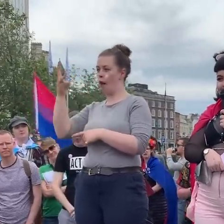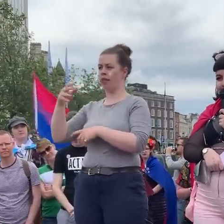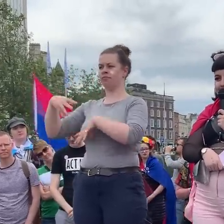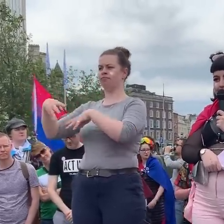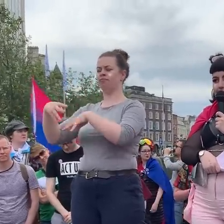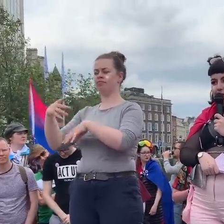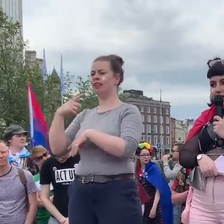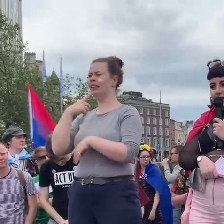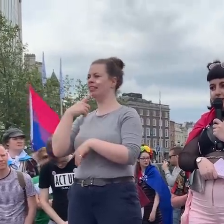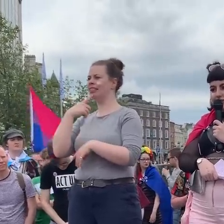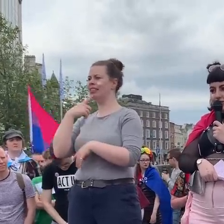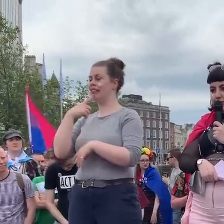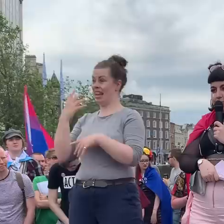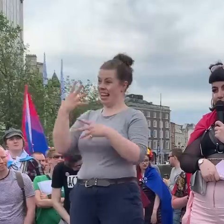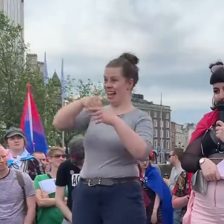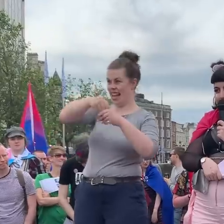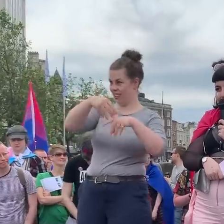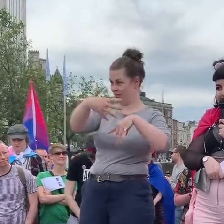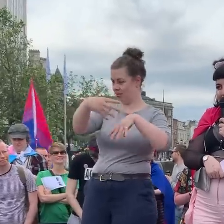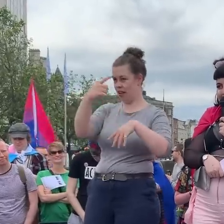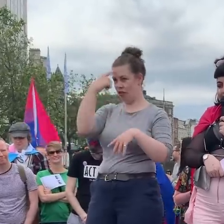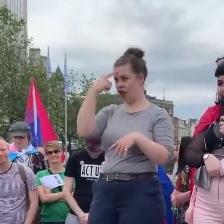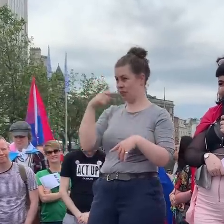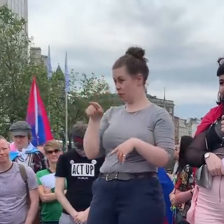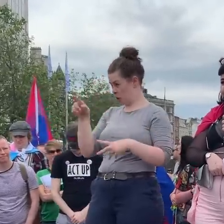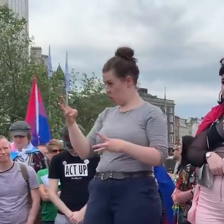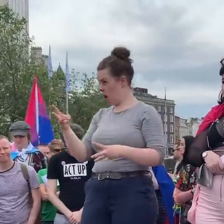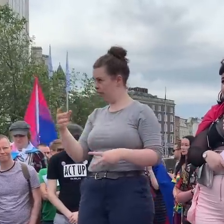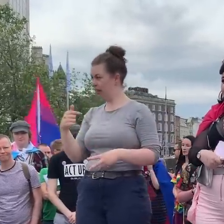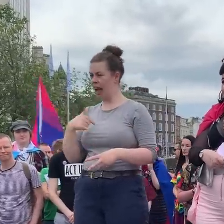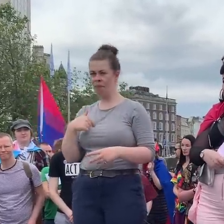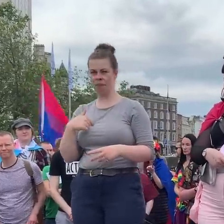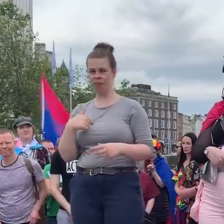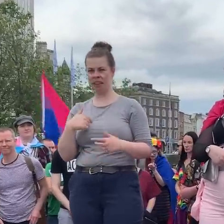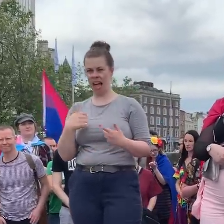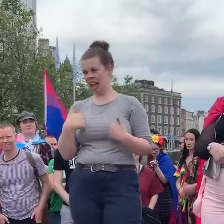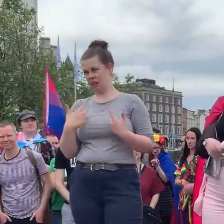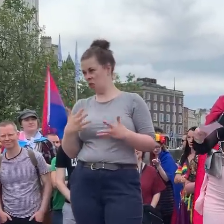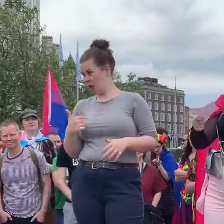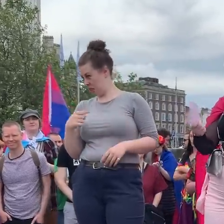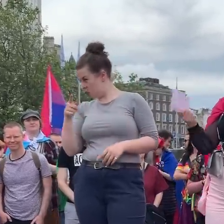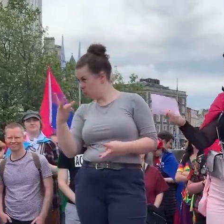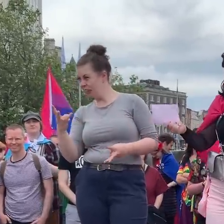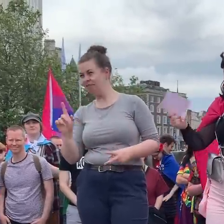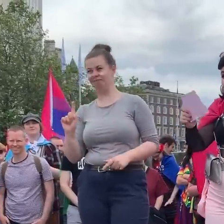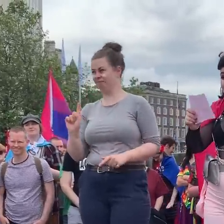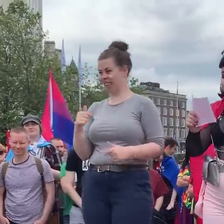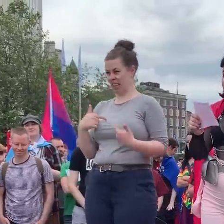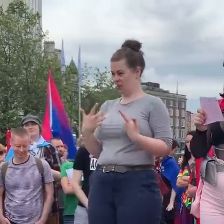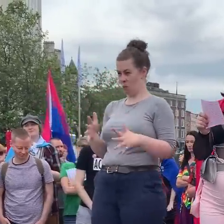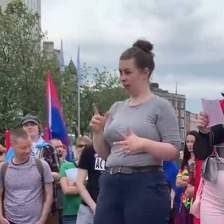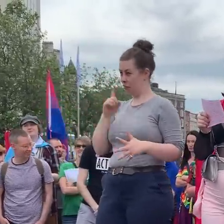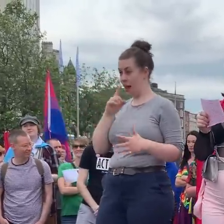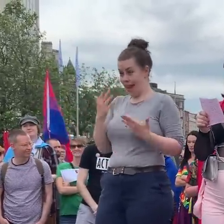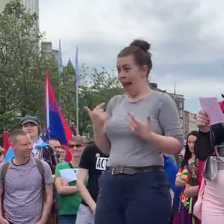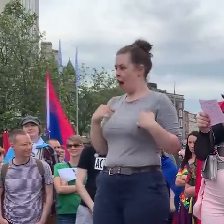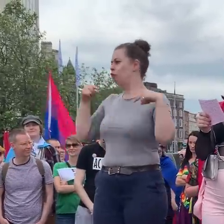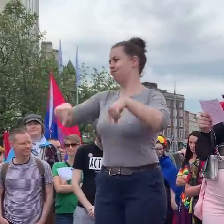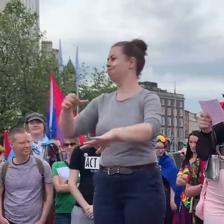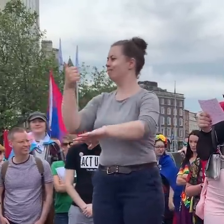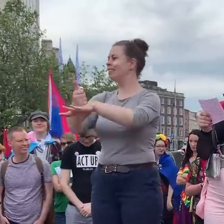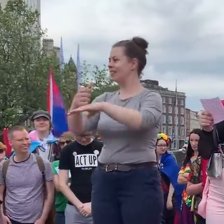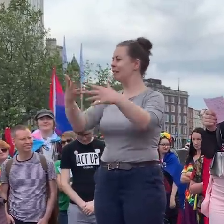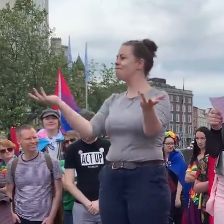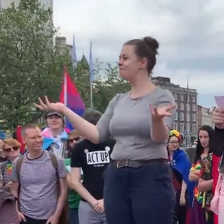like, well, do you want to? Well, I don't really want to. Now we're here.